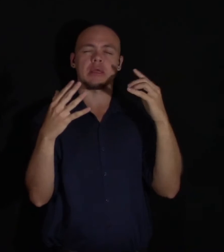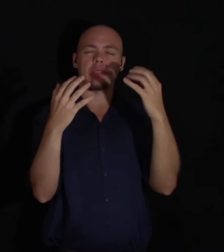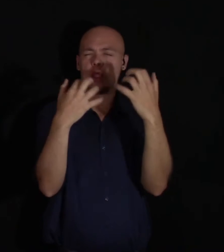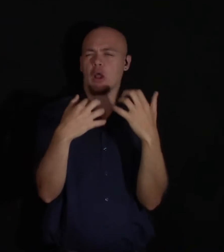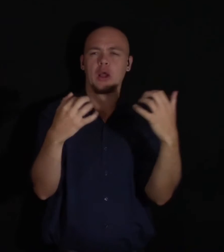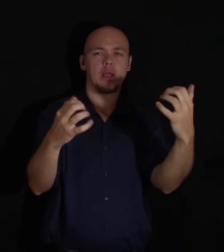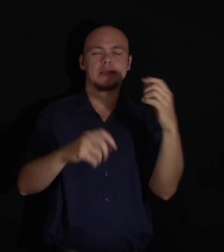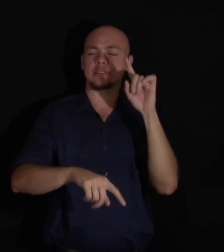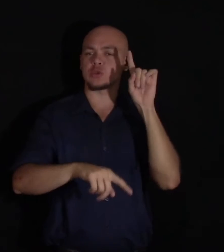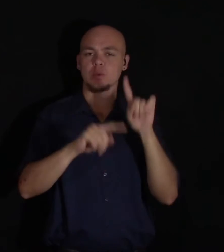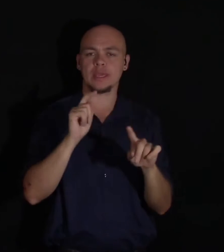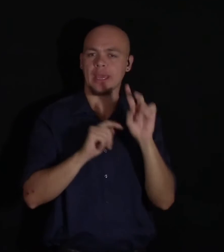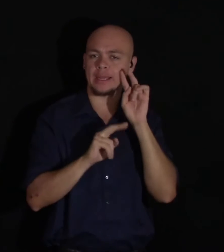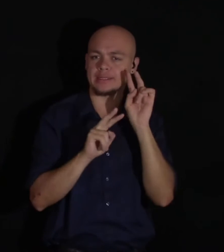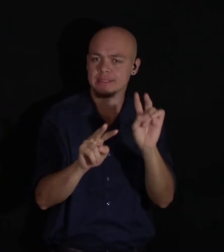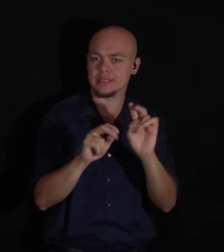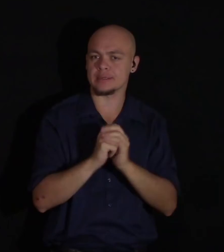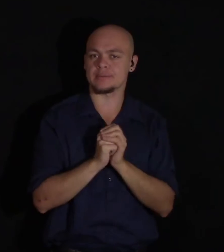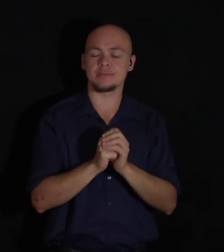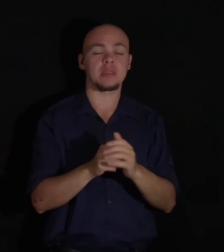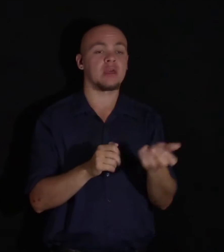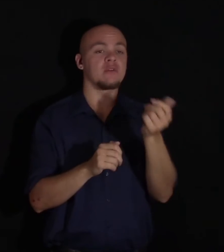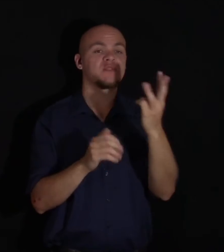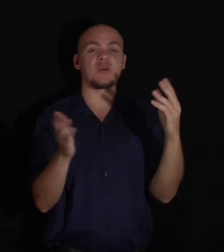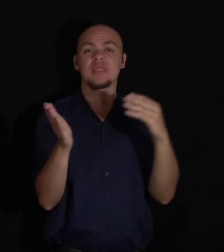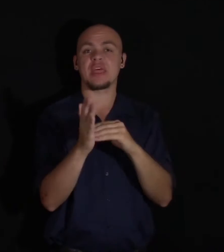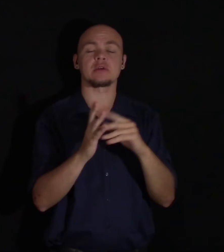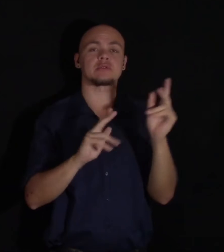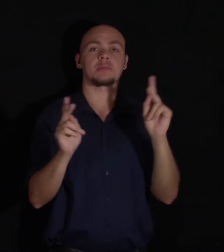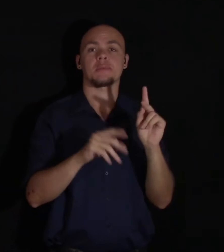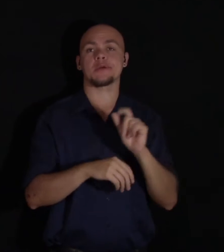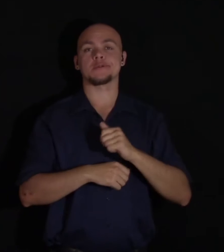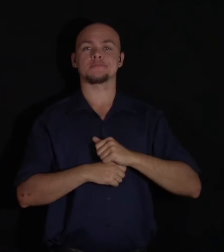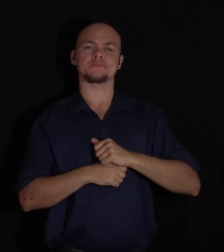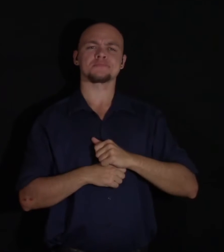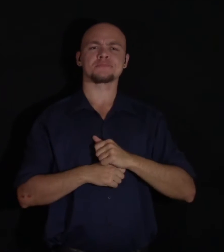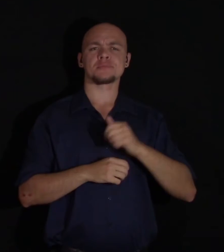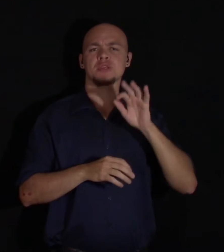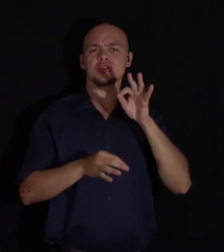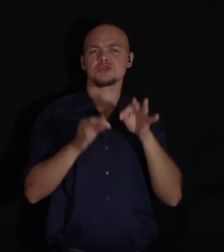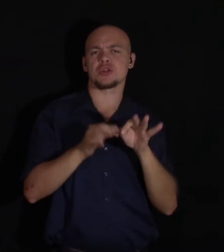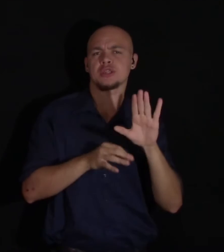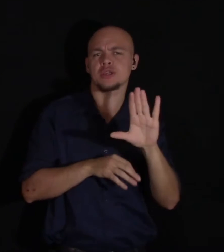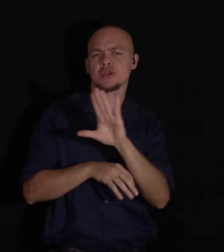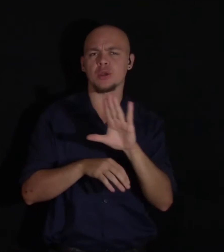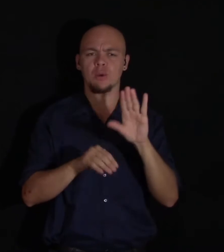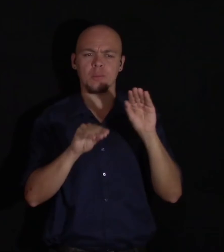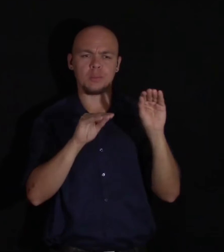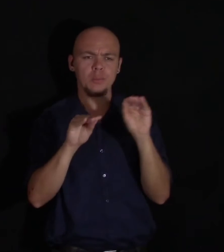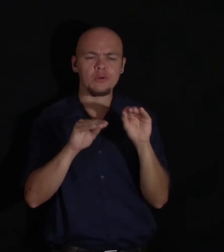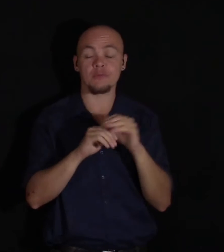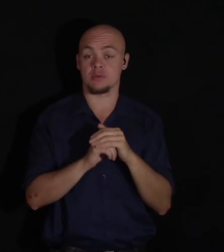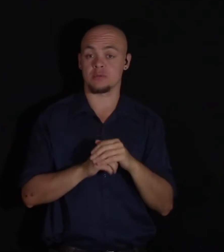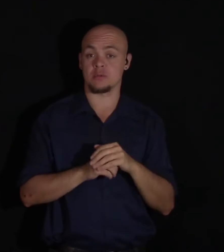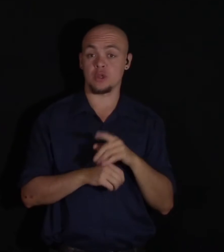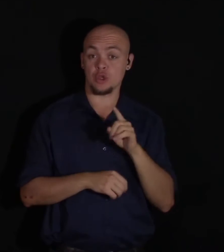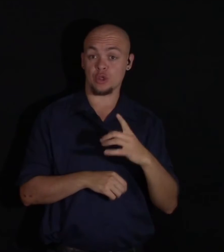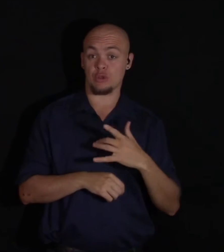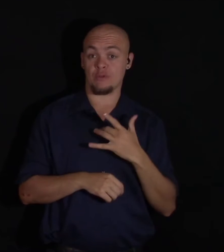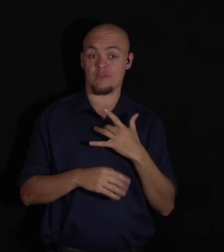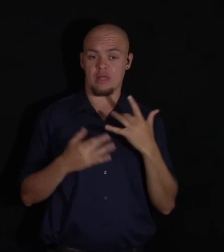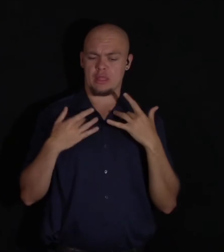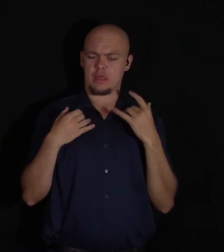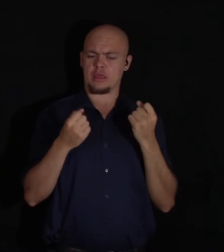audience. Thousands of people poised and ready to judge your every move. Do you feel